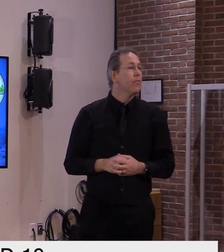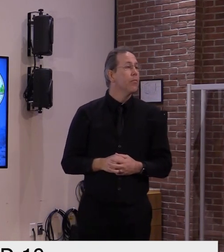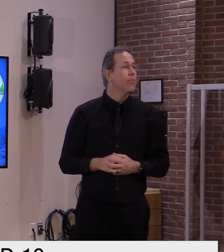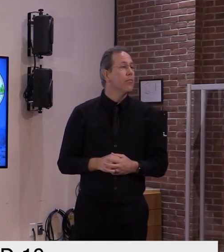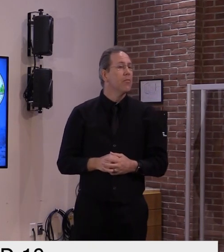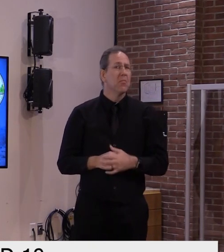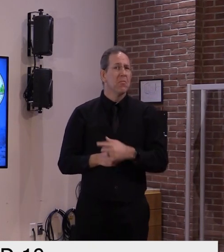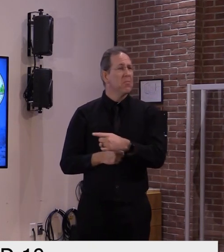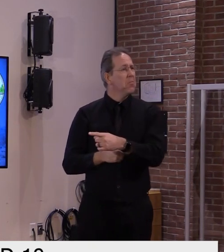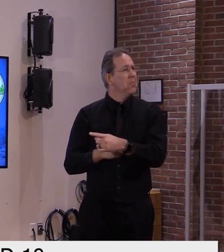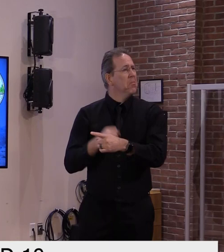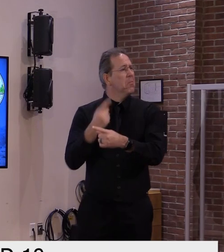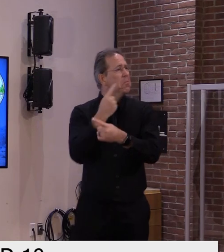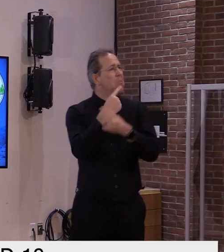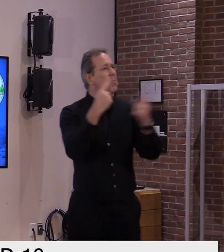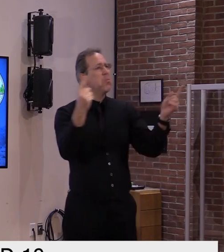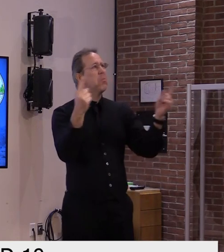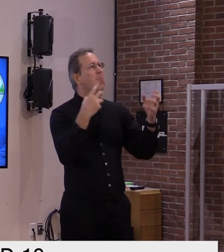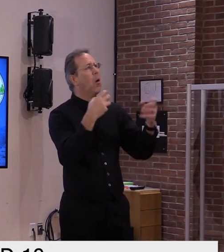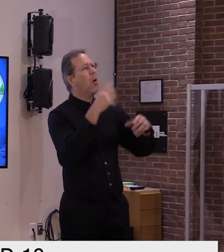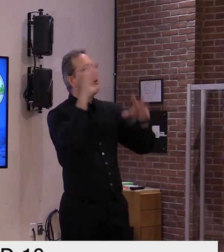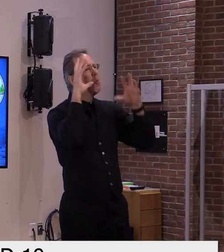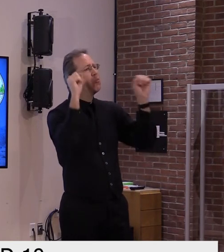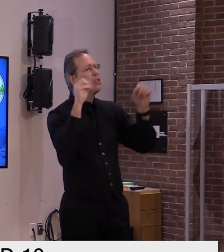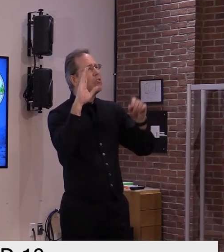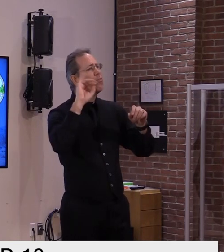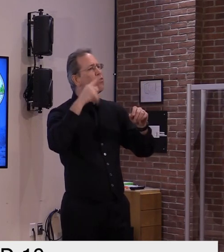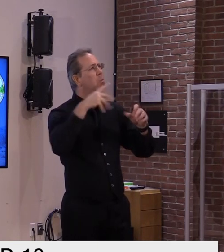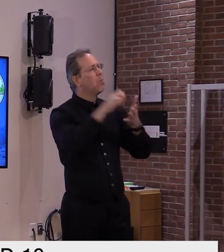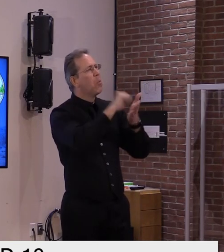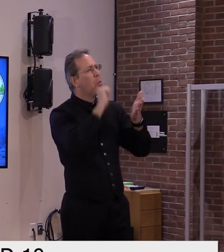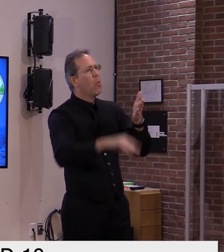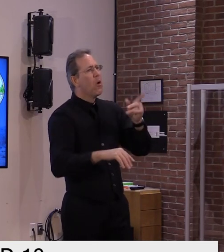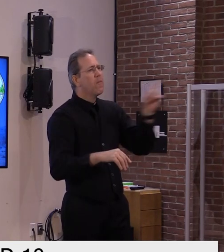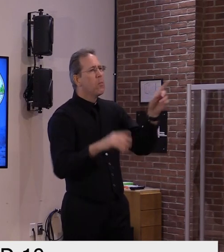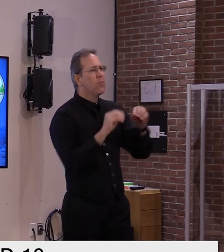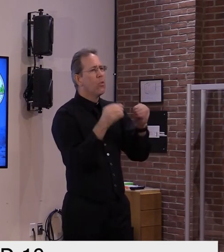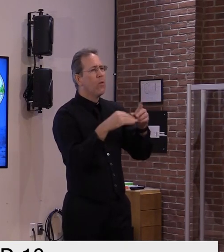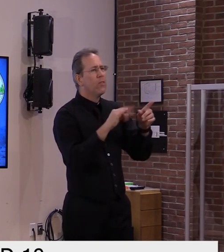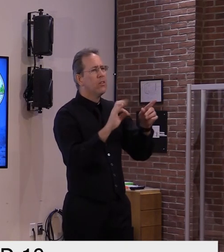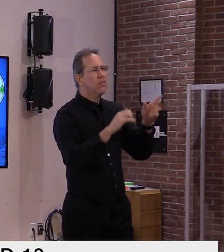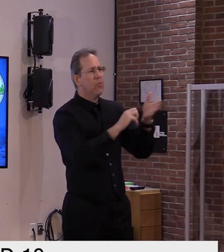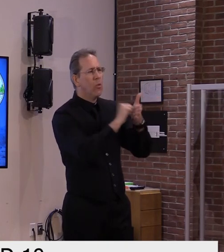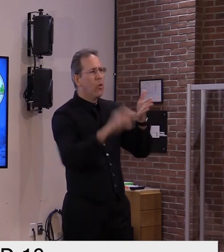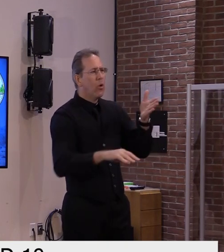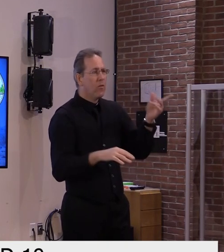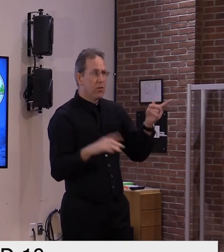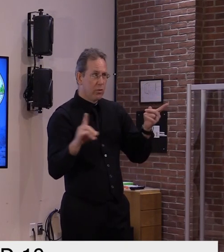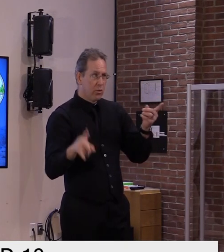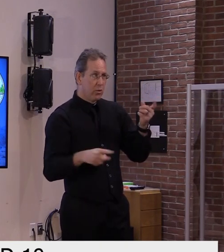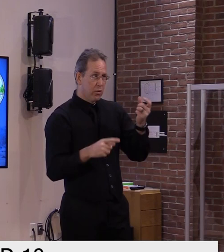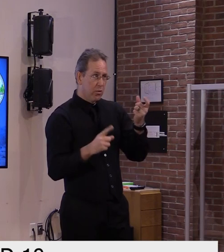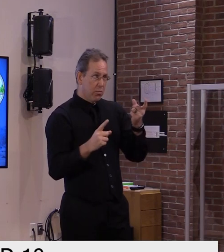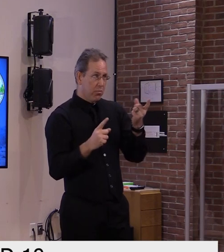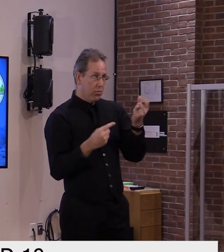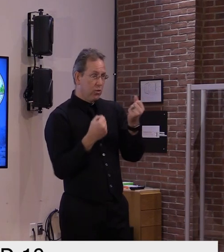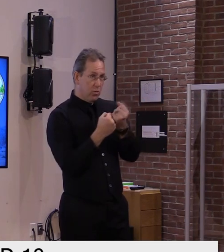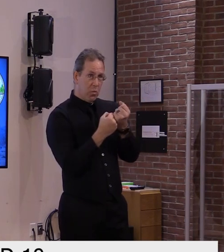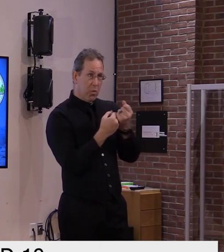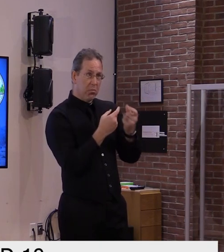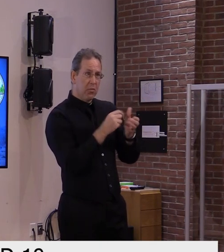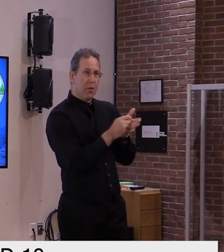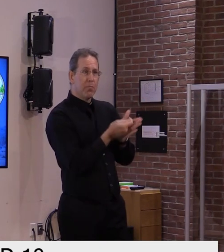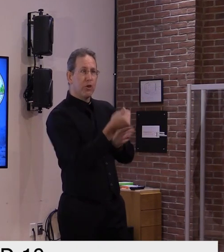Do you support impeachment? Yeah, I stand by what I said. I believe the president should be